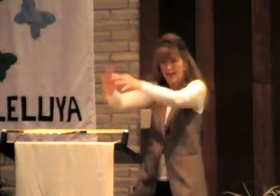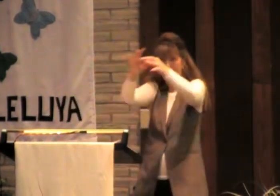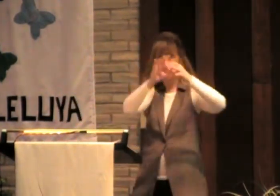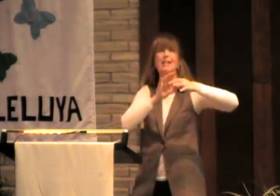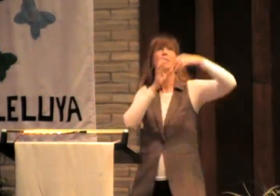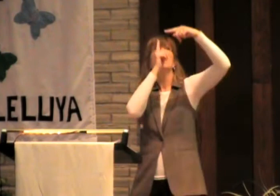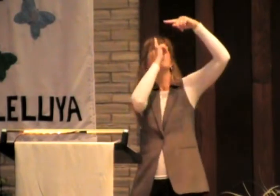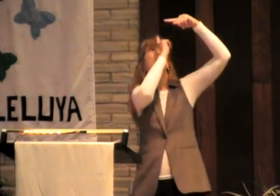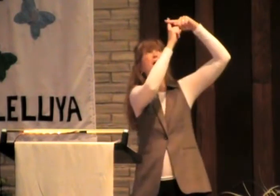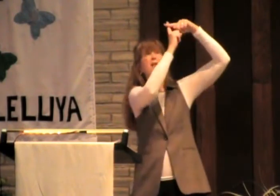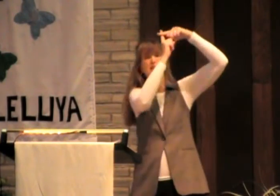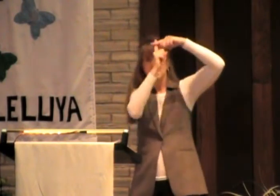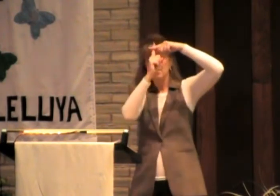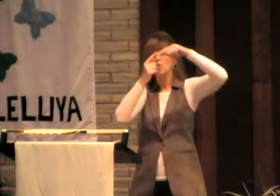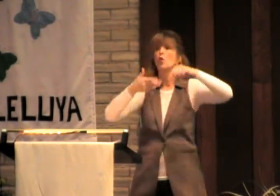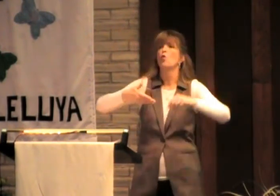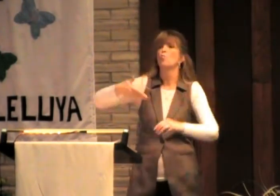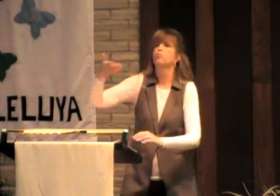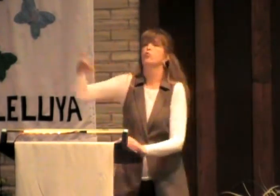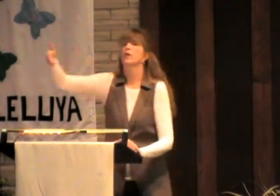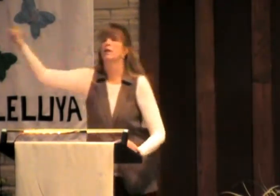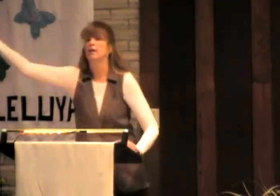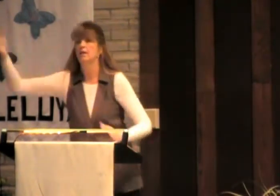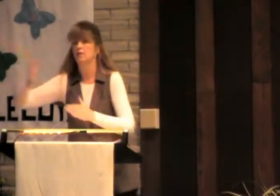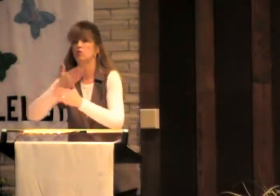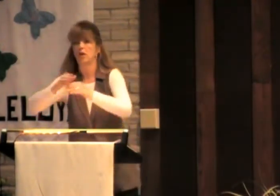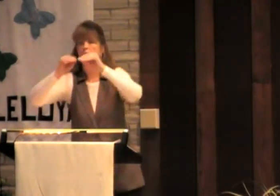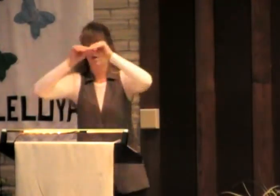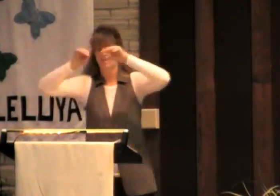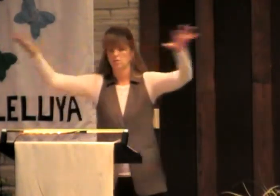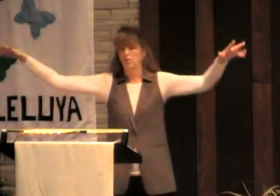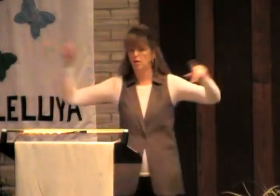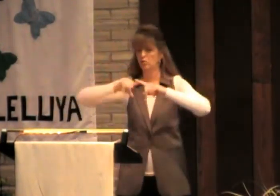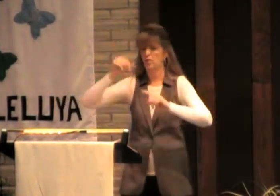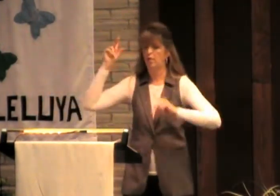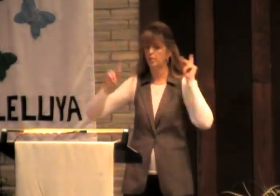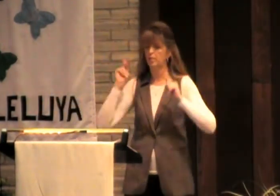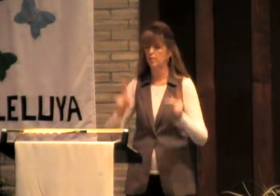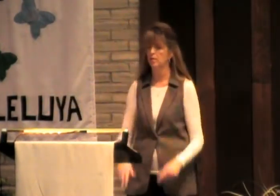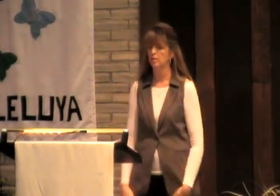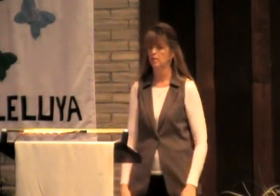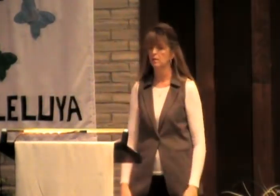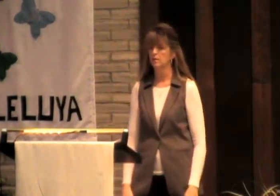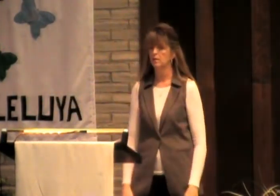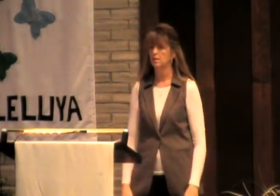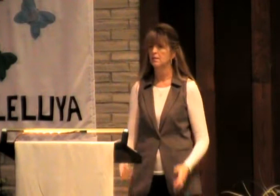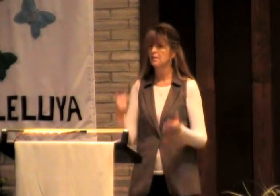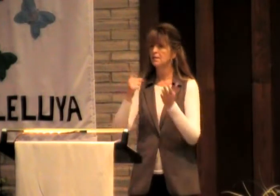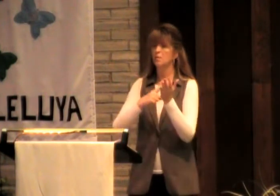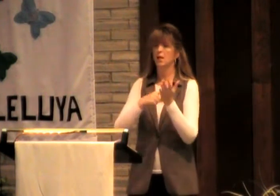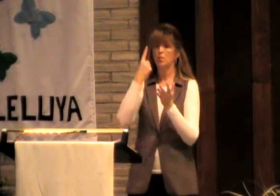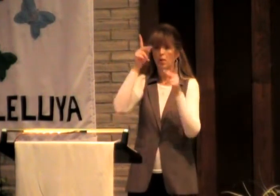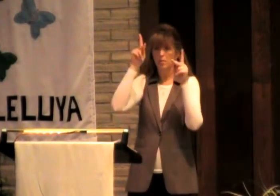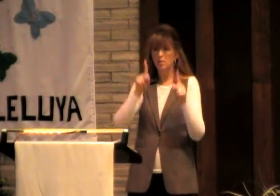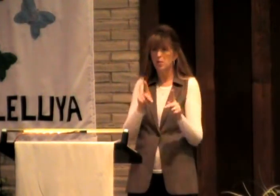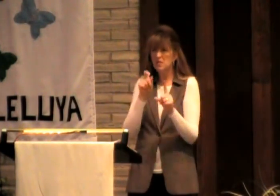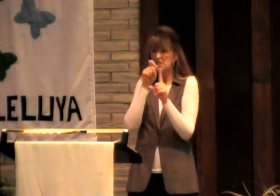the world. And here we need to be united, we need to be positive, and then we need to bring that out and share that with other people.